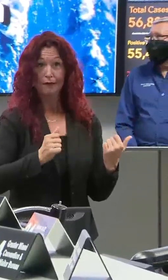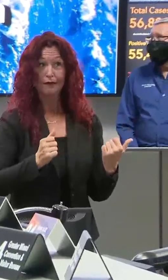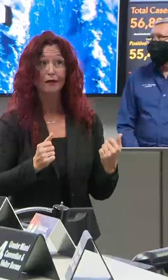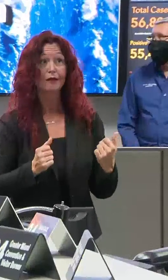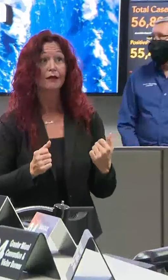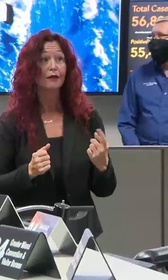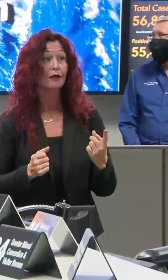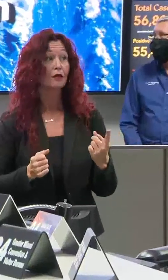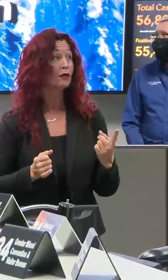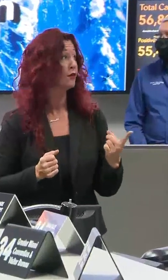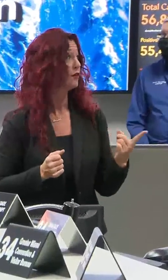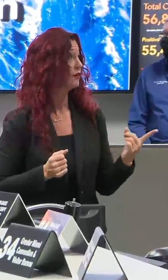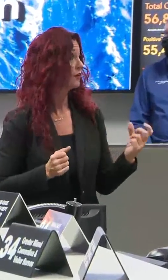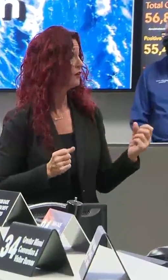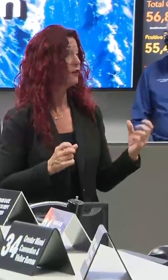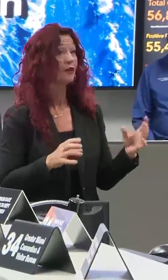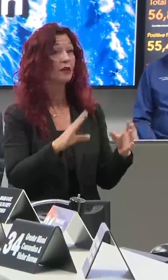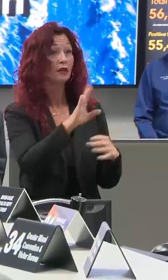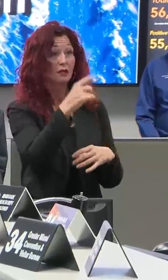While he's up here, might as well. Huh?